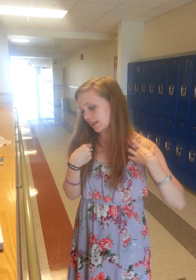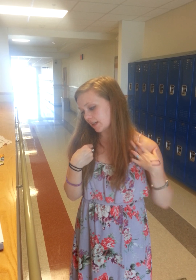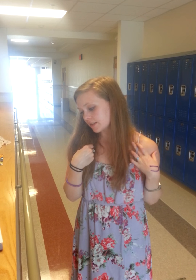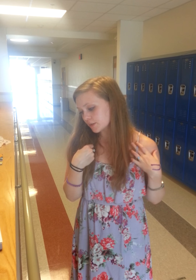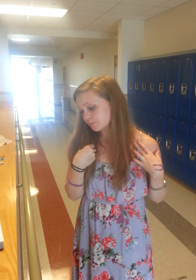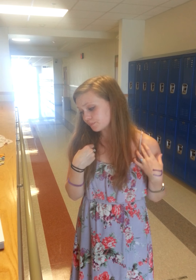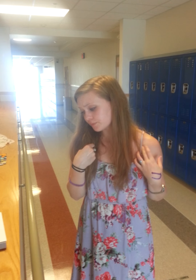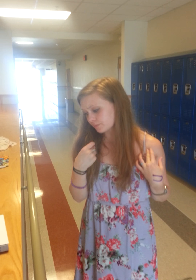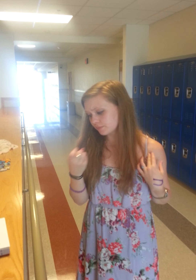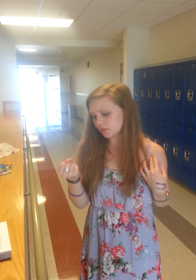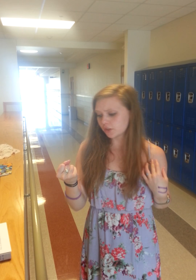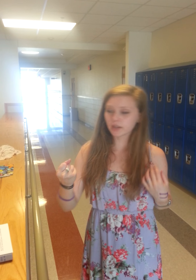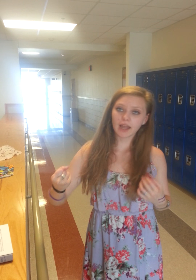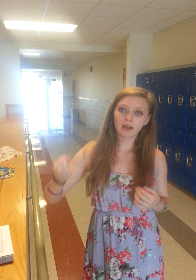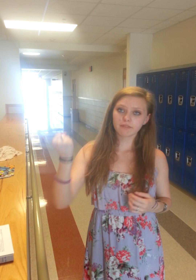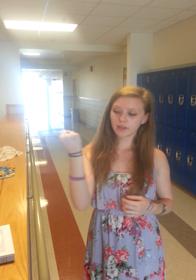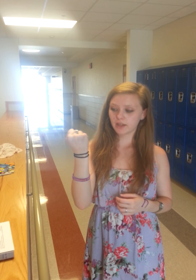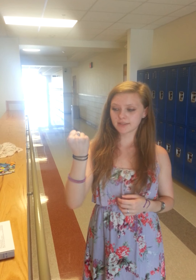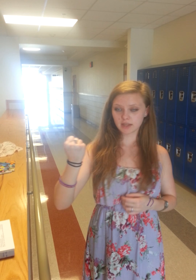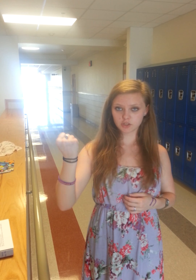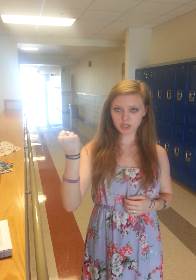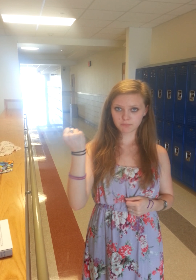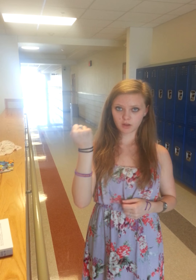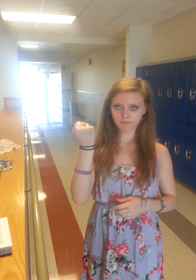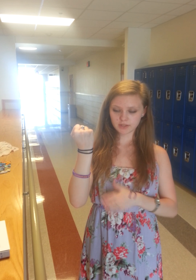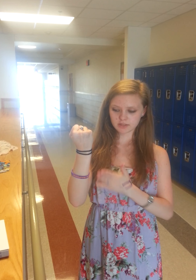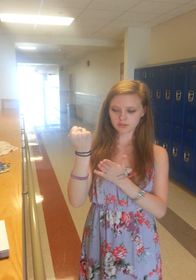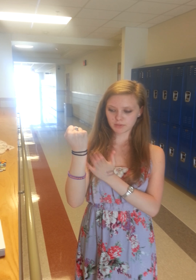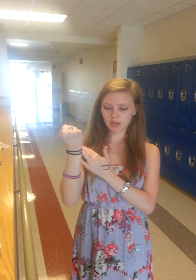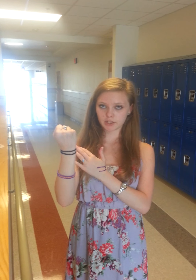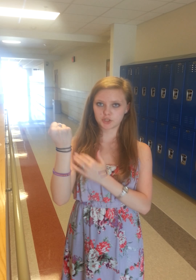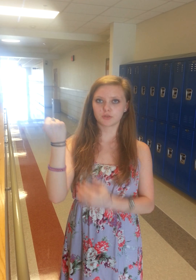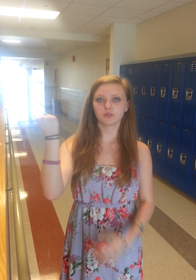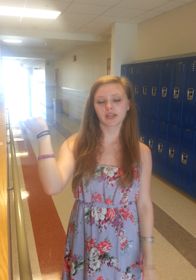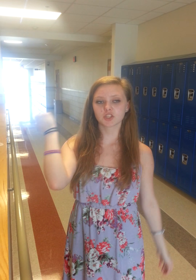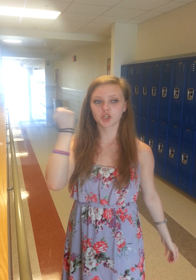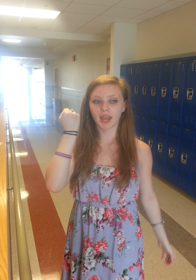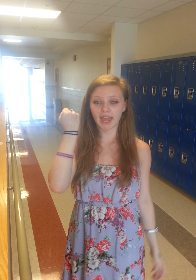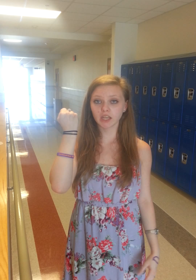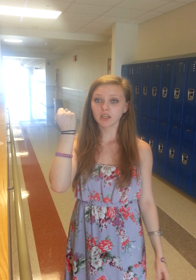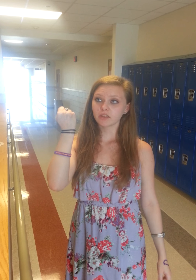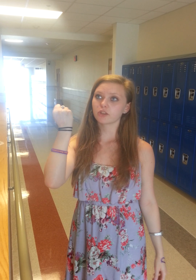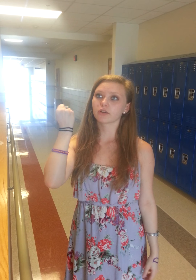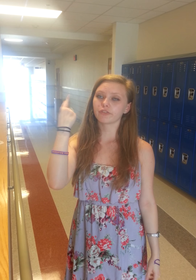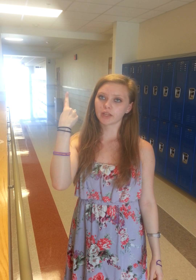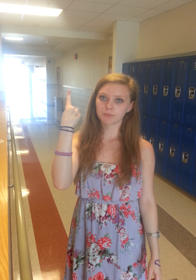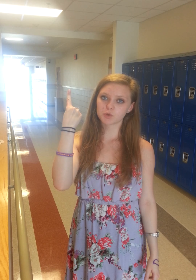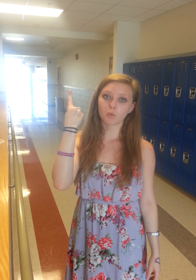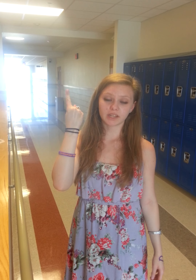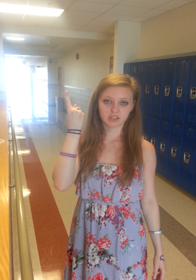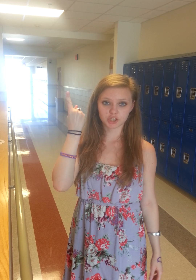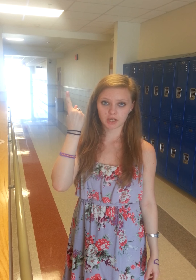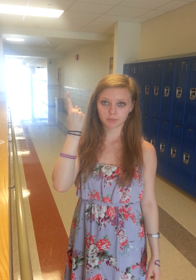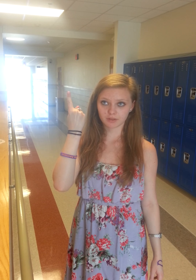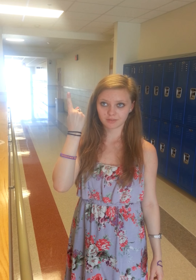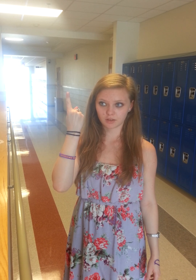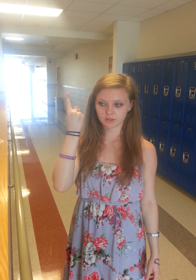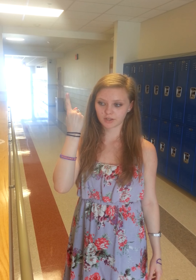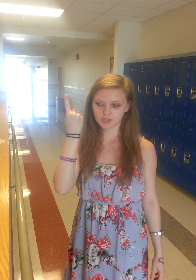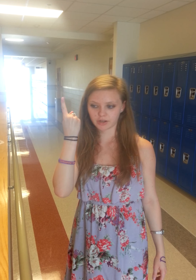Understand. You're going to have an S hand shape, palm facing behind you, next to your head. Then you're going to flick it up to a 1 hand shape, also next to your head,